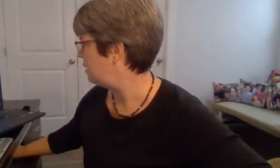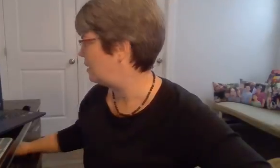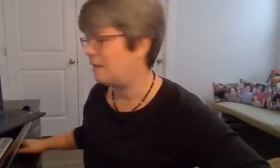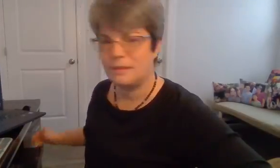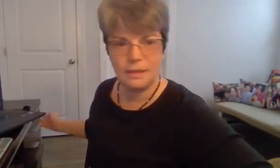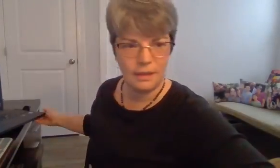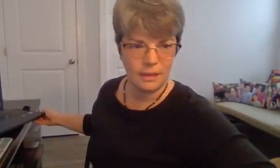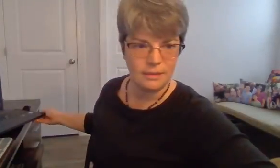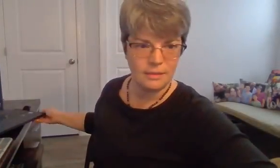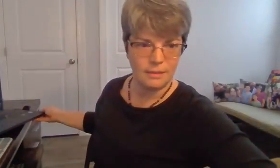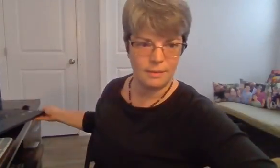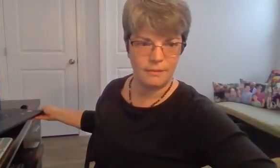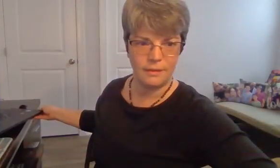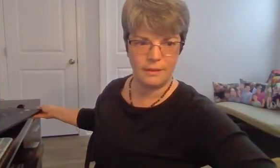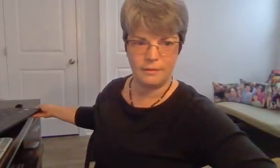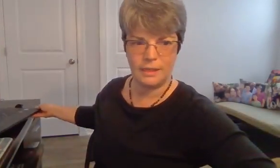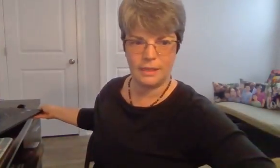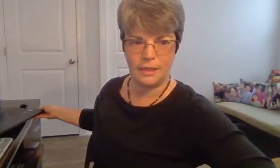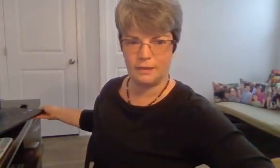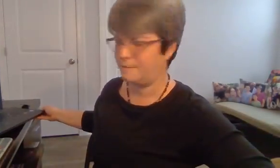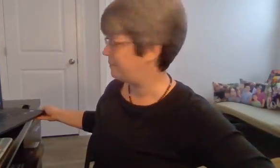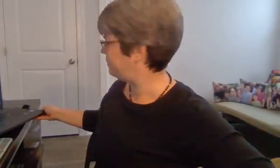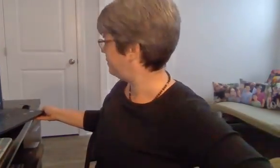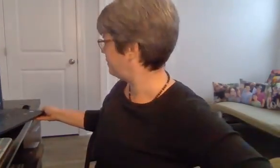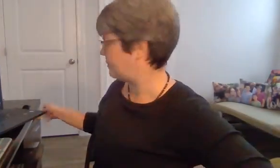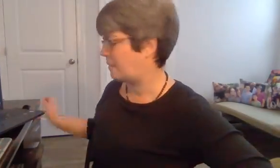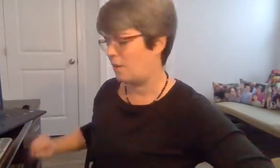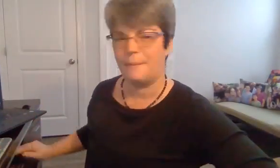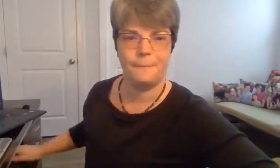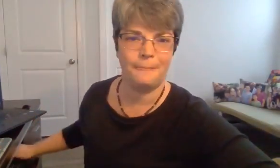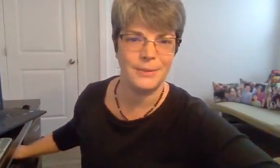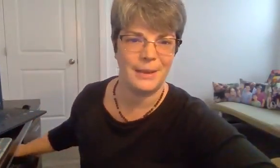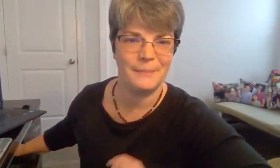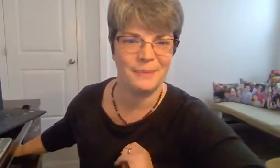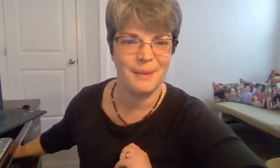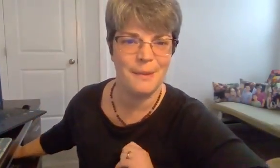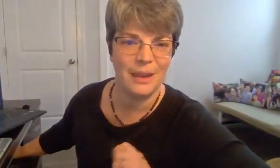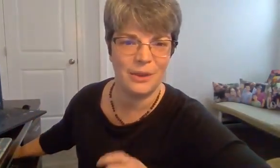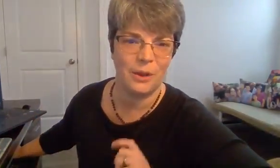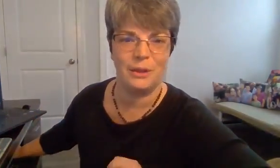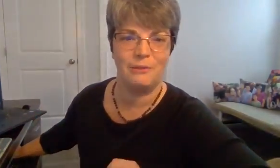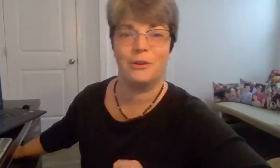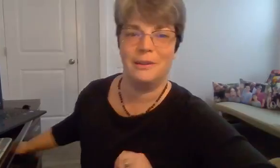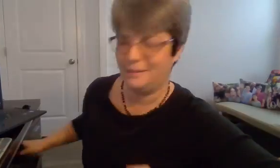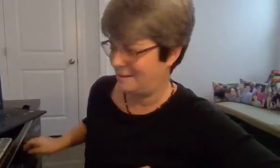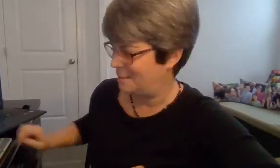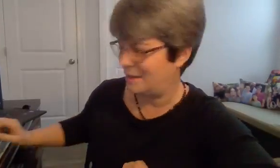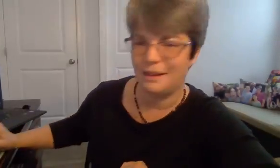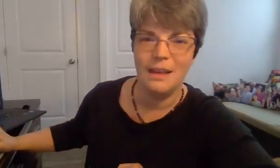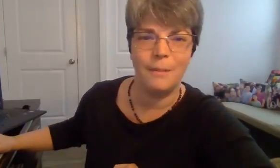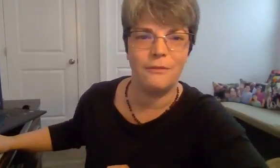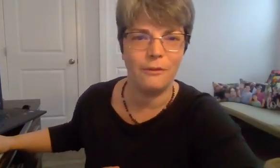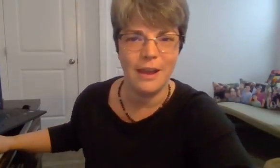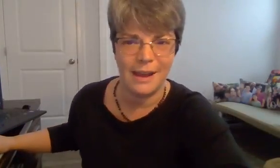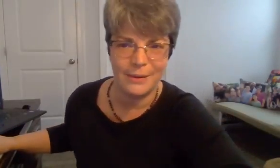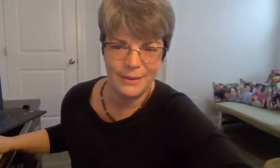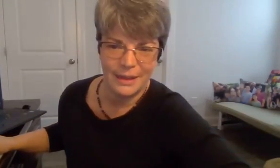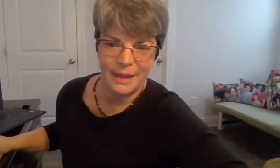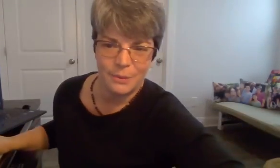at least can get some. No, you really can't. Okay, that's okay. Maybe I could call in a friend in a minute. But for now, we'll